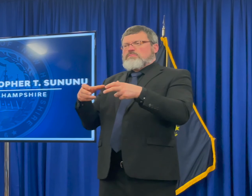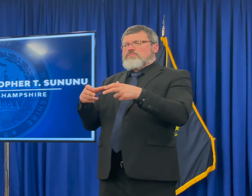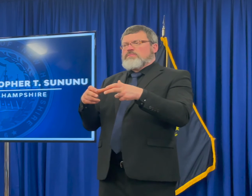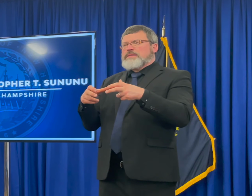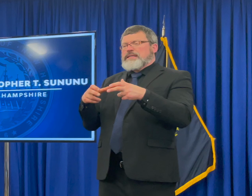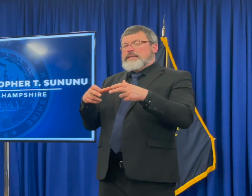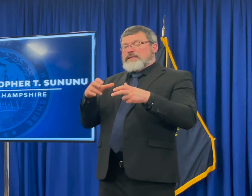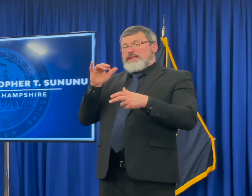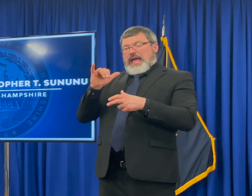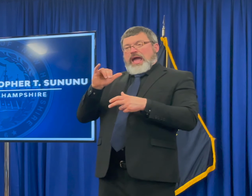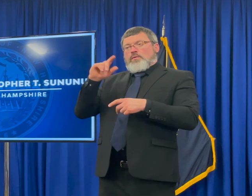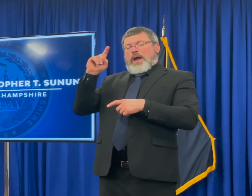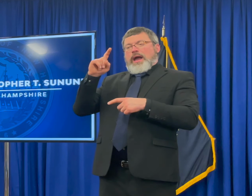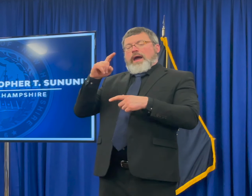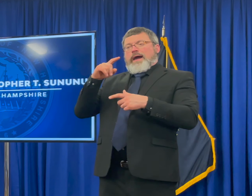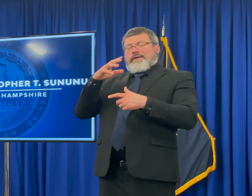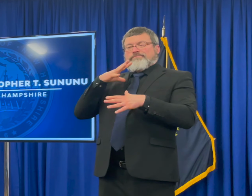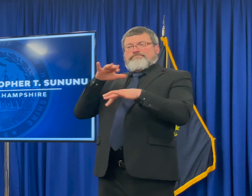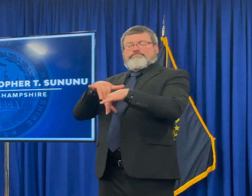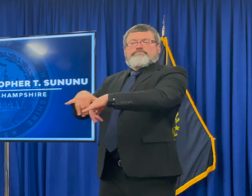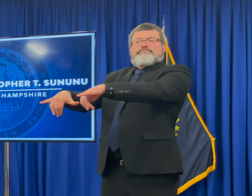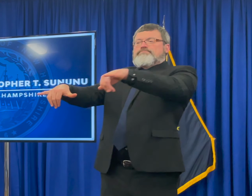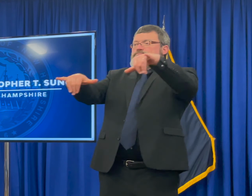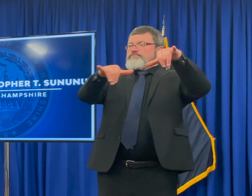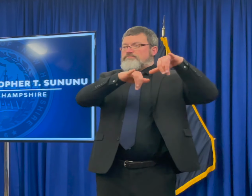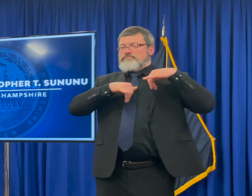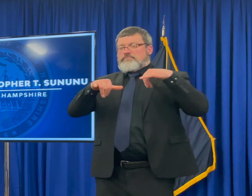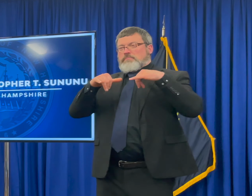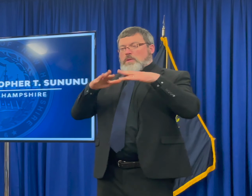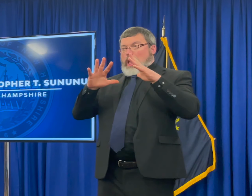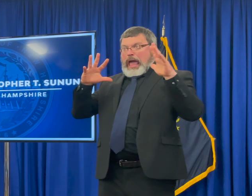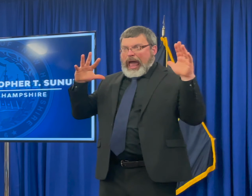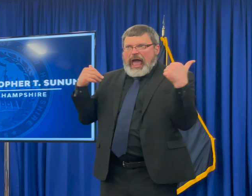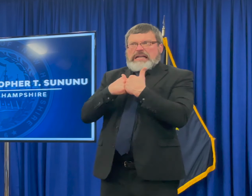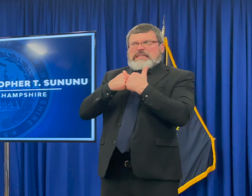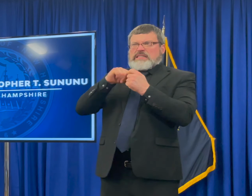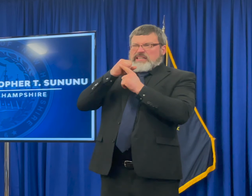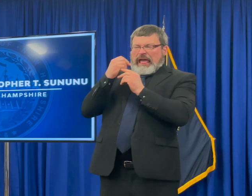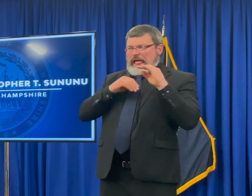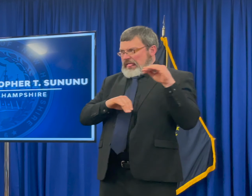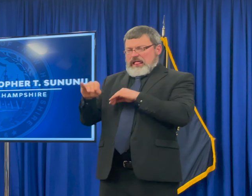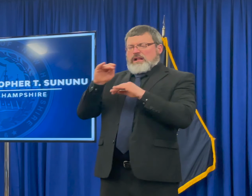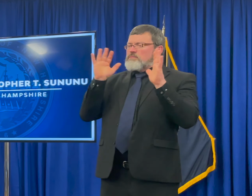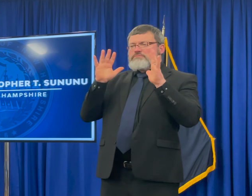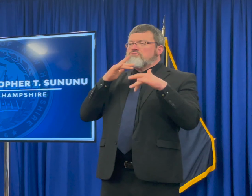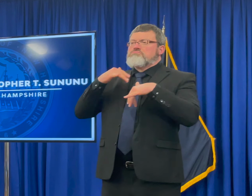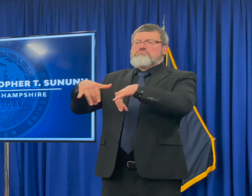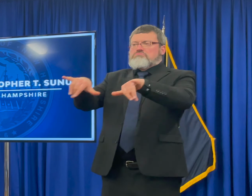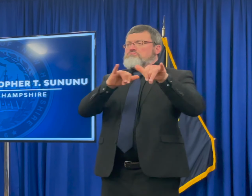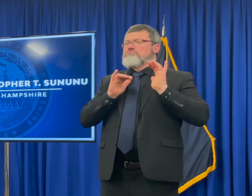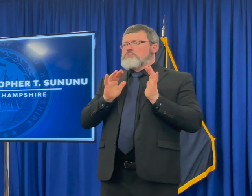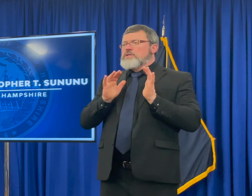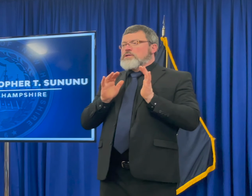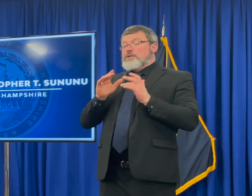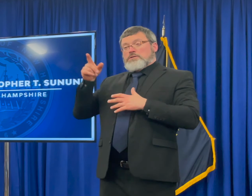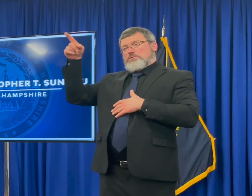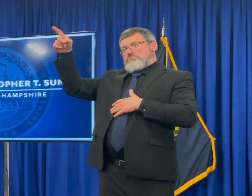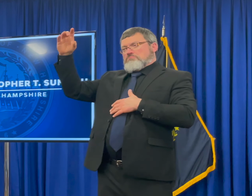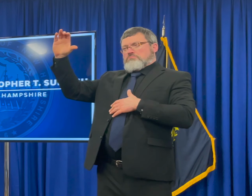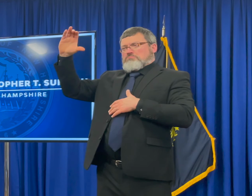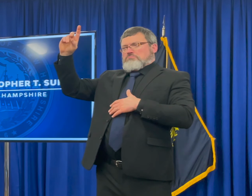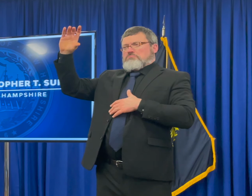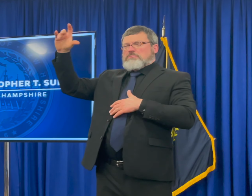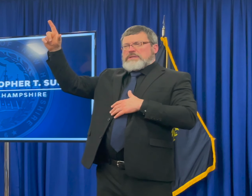contacts to someone else with COVID-19. And so the CDC released some guidance yesterday highlighting some